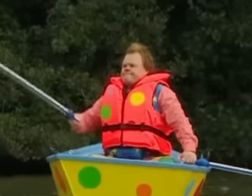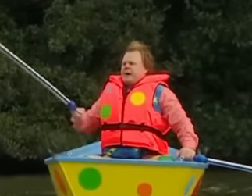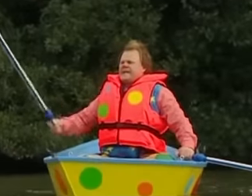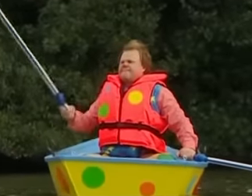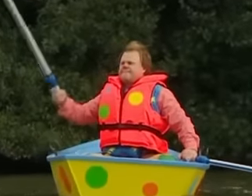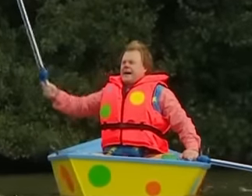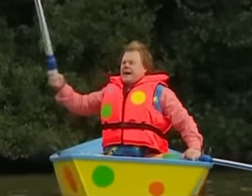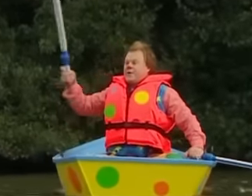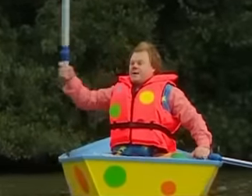Wait.